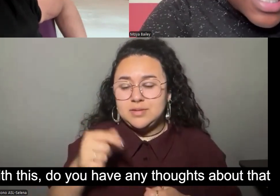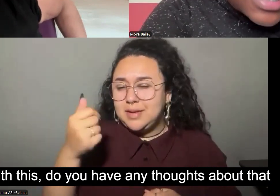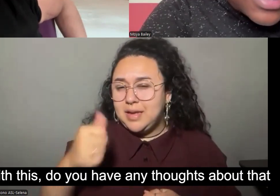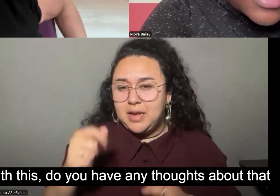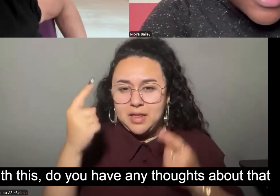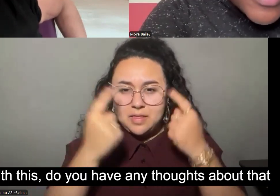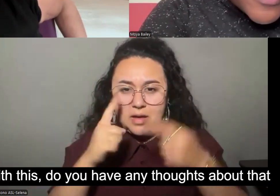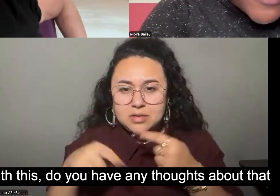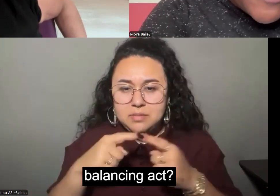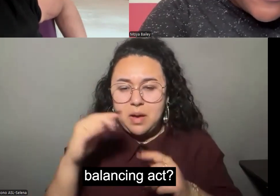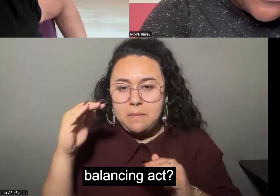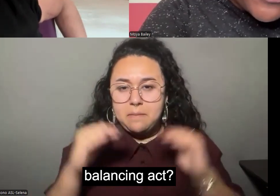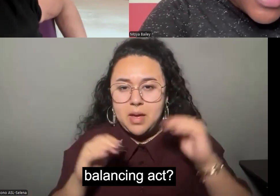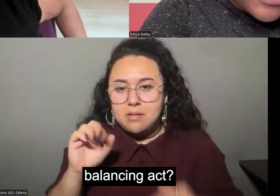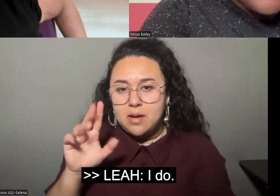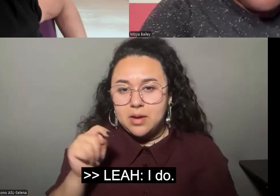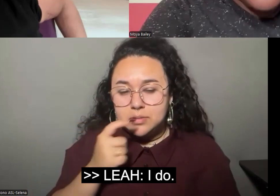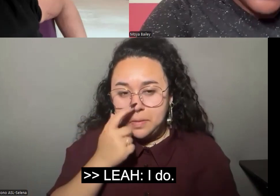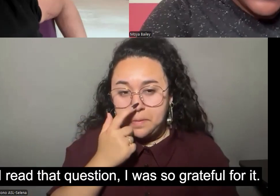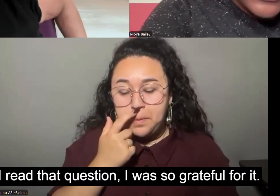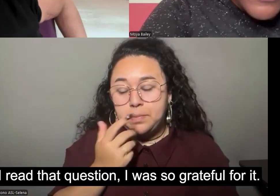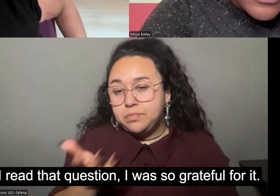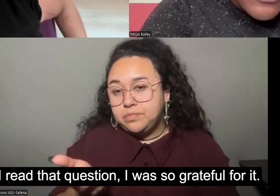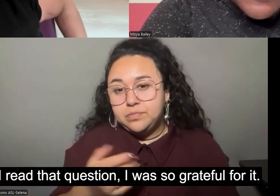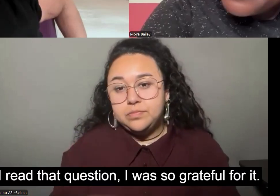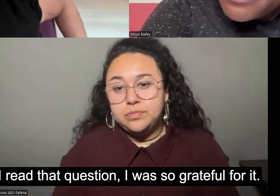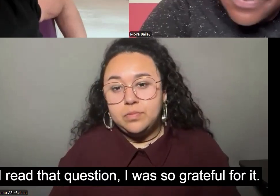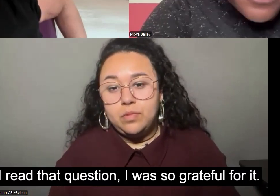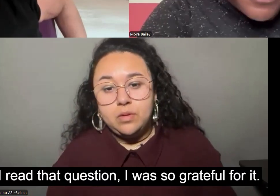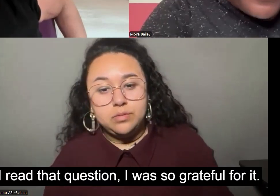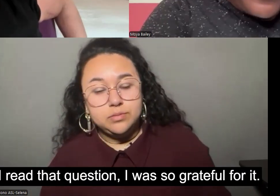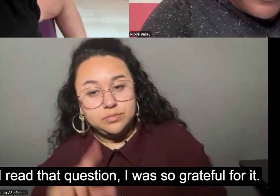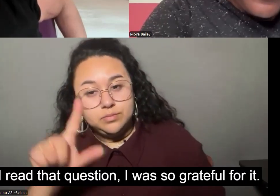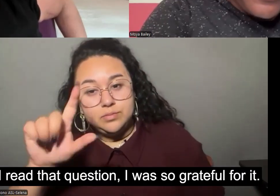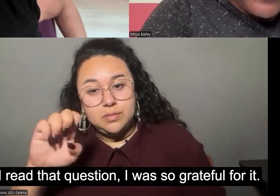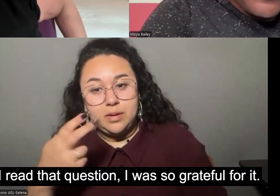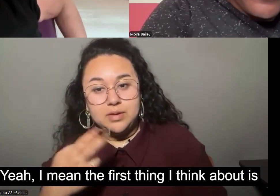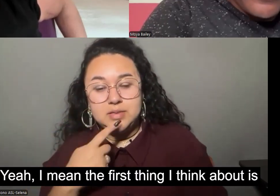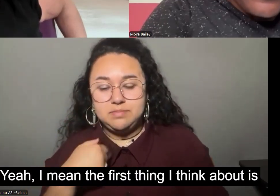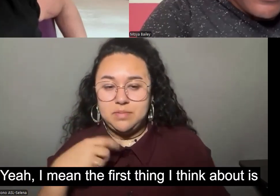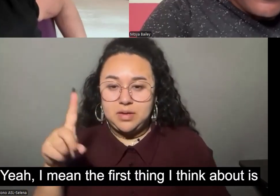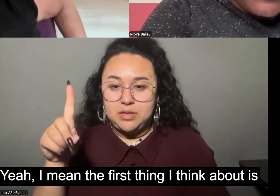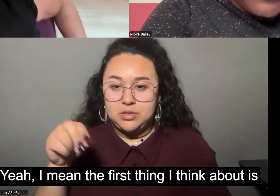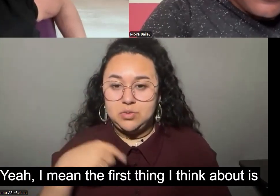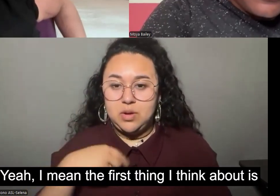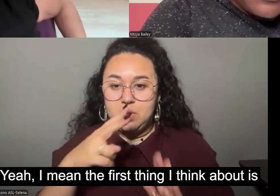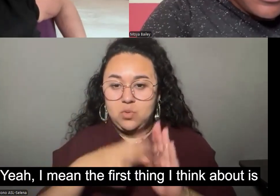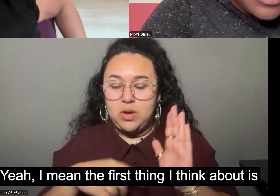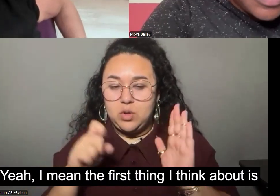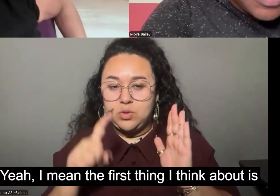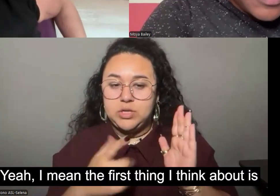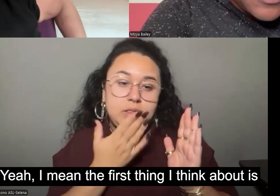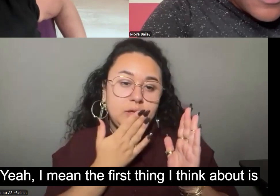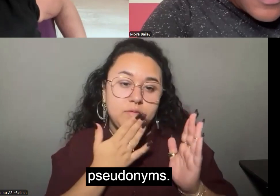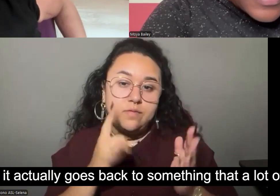act? And um, yeah. I do. I read that question. I was so grateful for it. Yeah, I mean, the first thing I